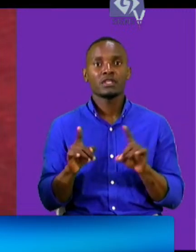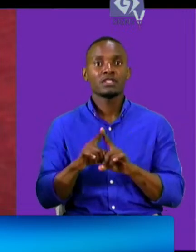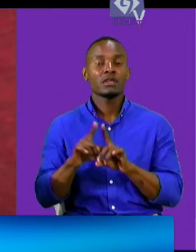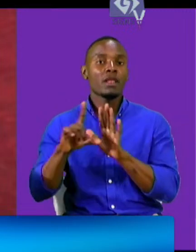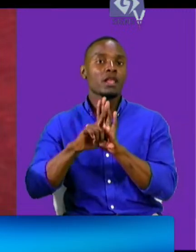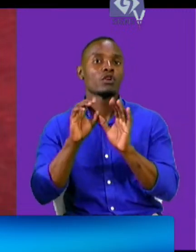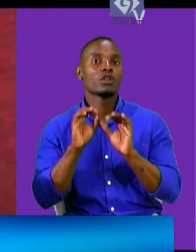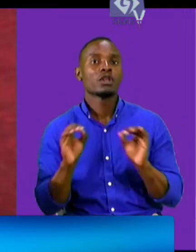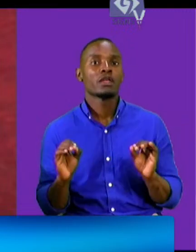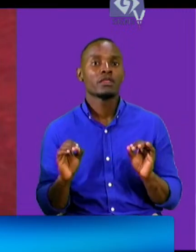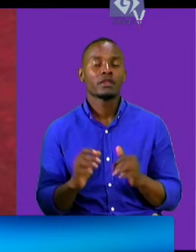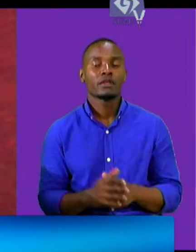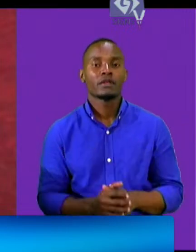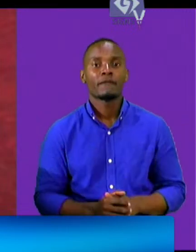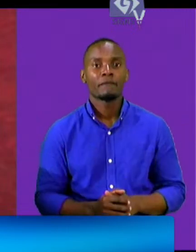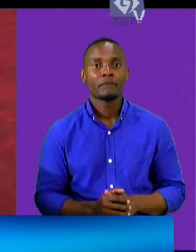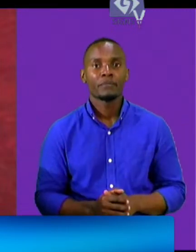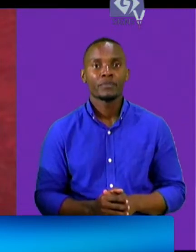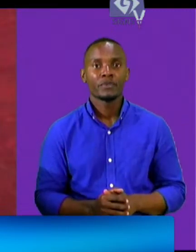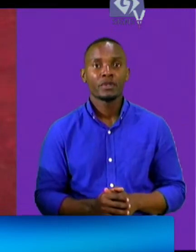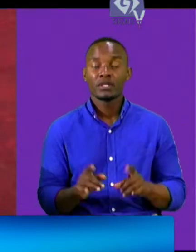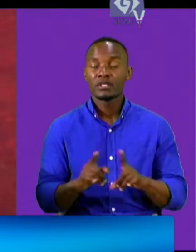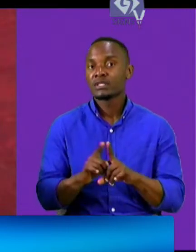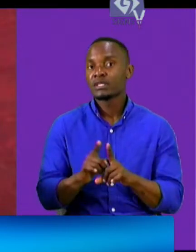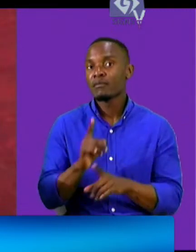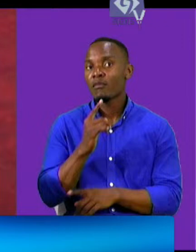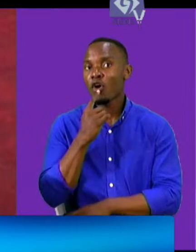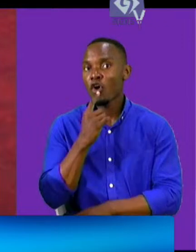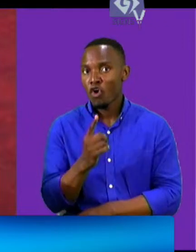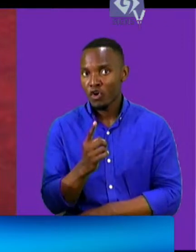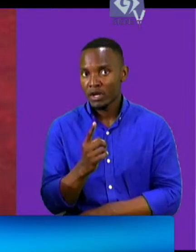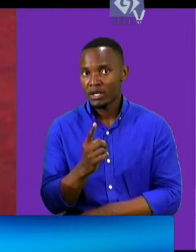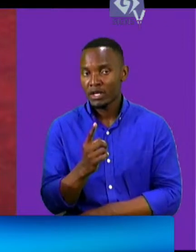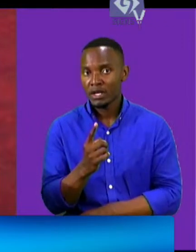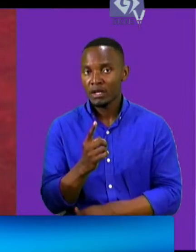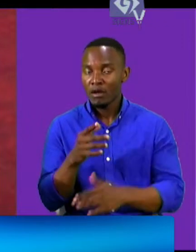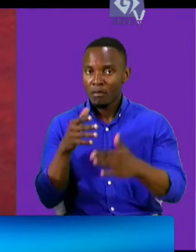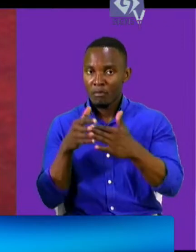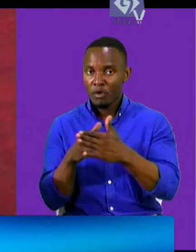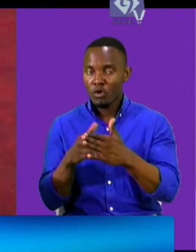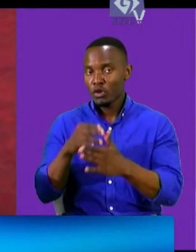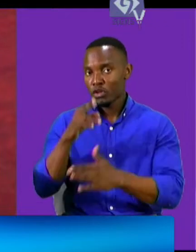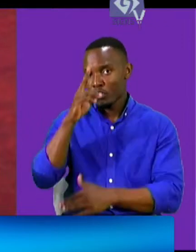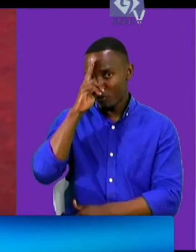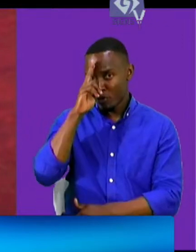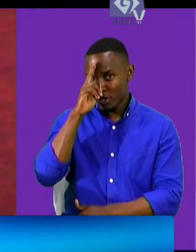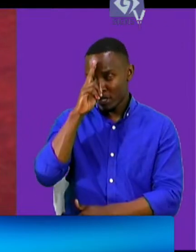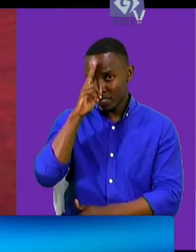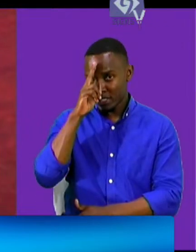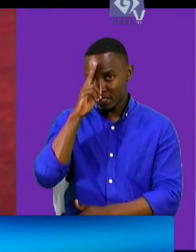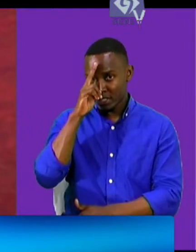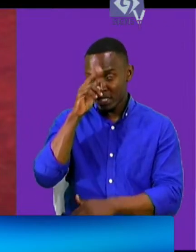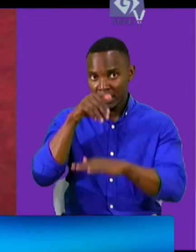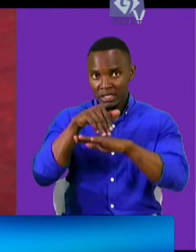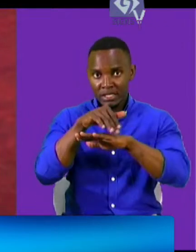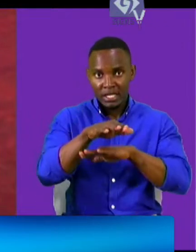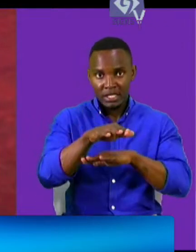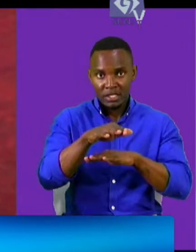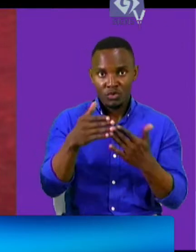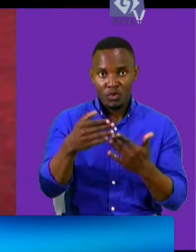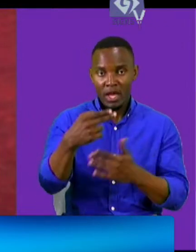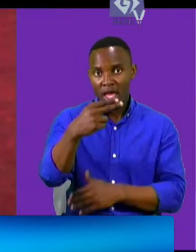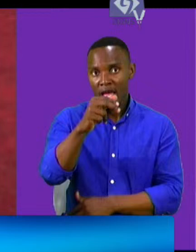invalid. An order is hereby issued prohibiting deployment of police officers to Haiti or any other